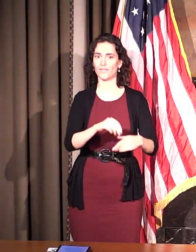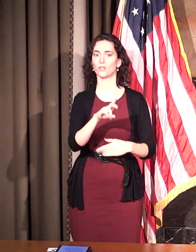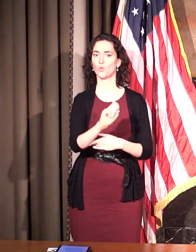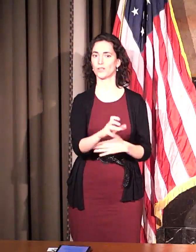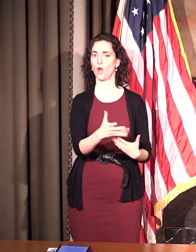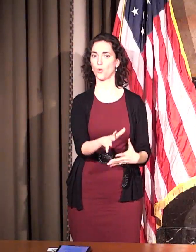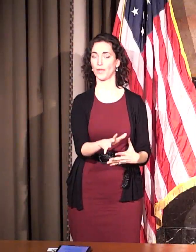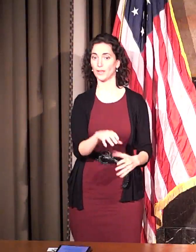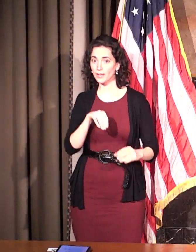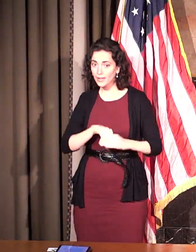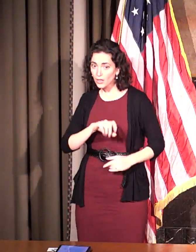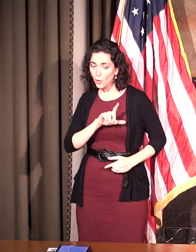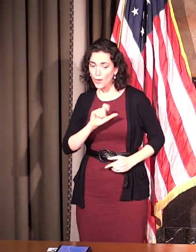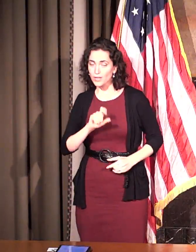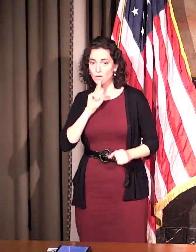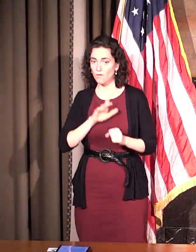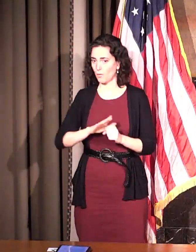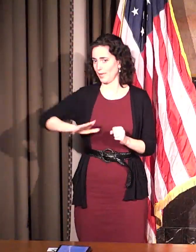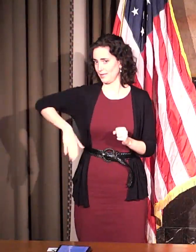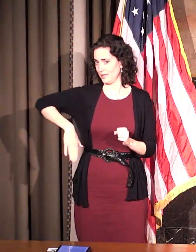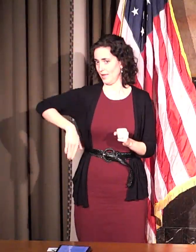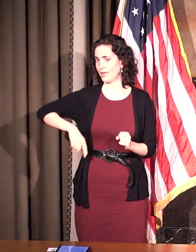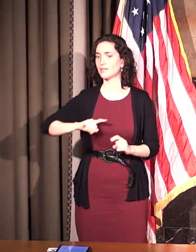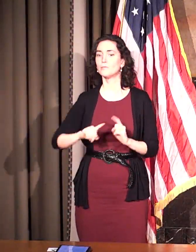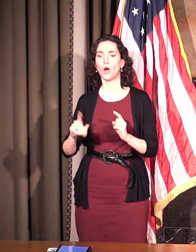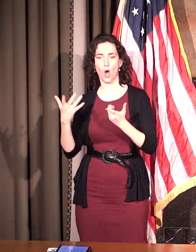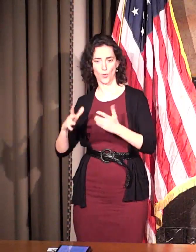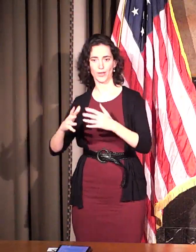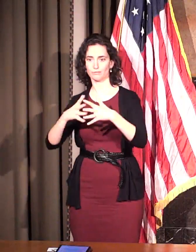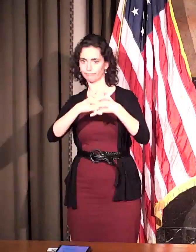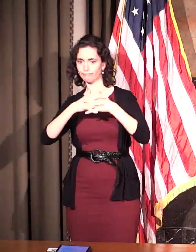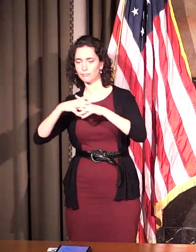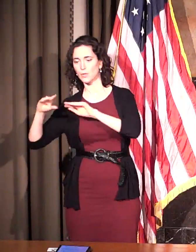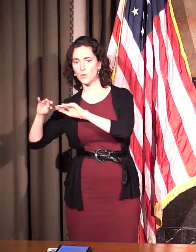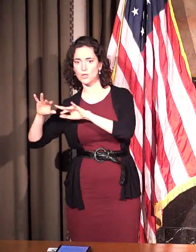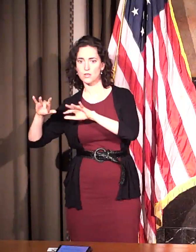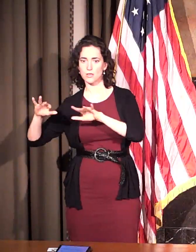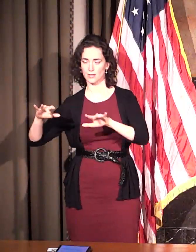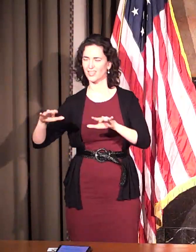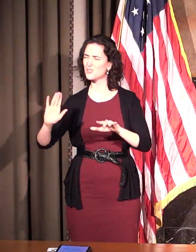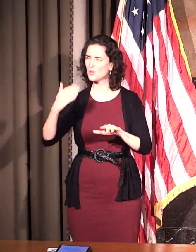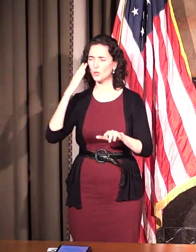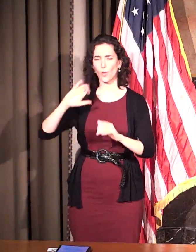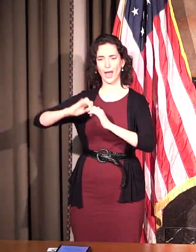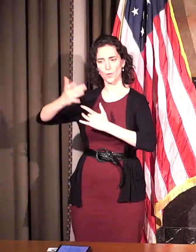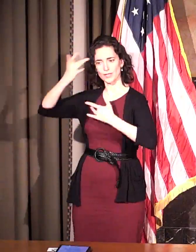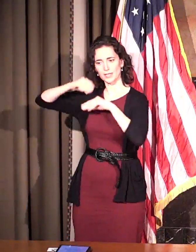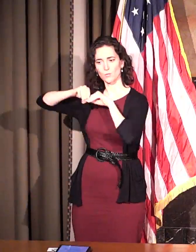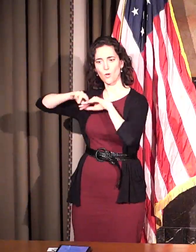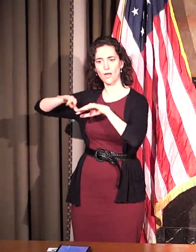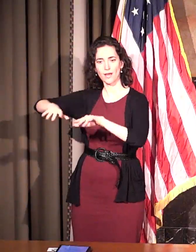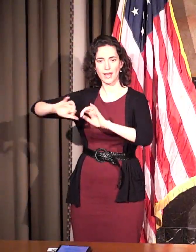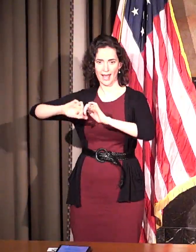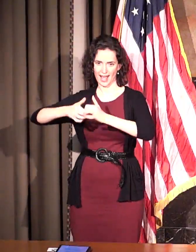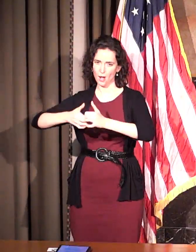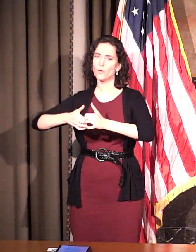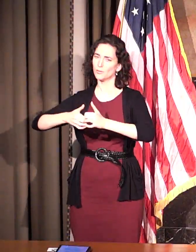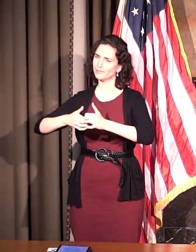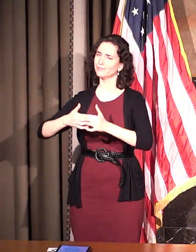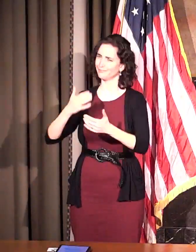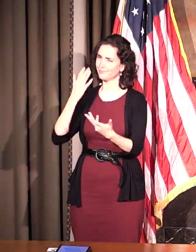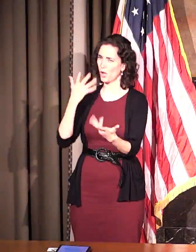Louisiana. But we know that the way this disease progresses, that